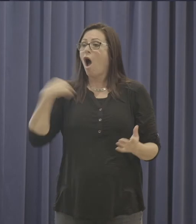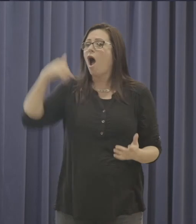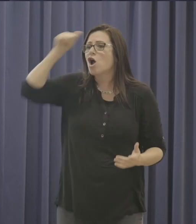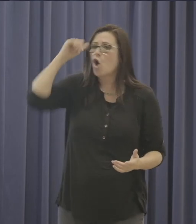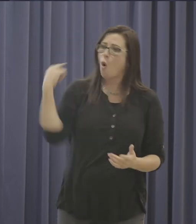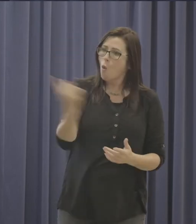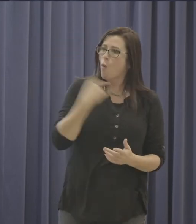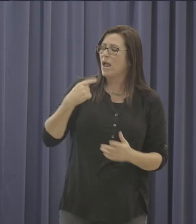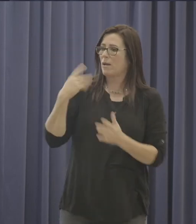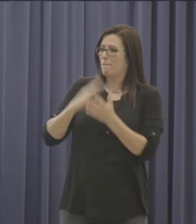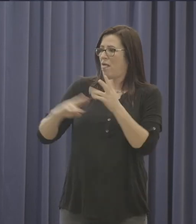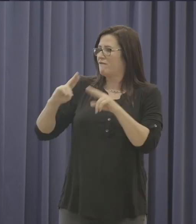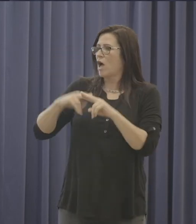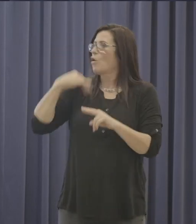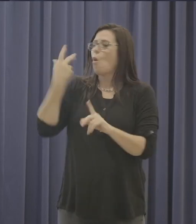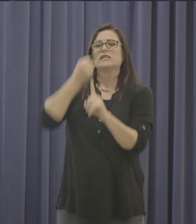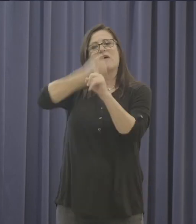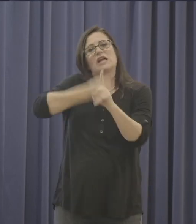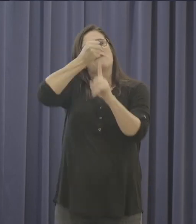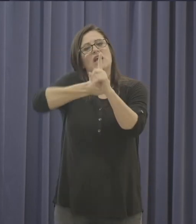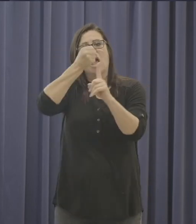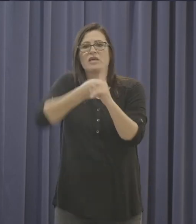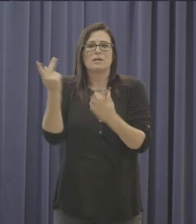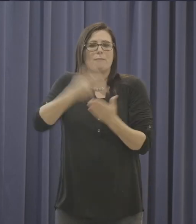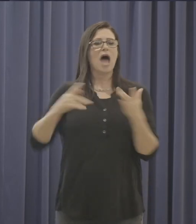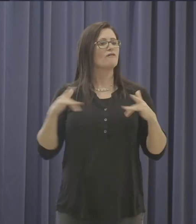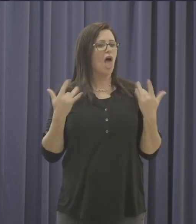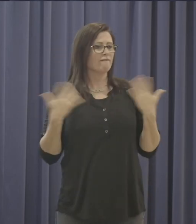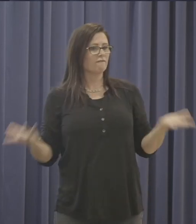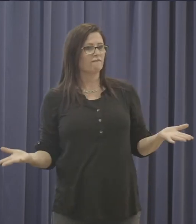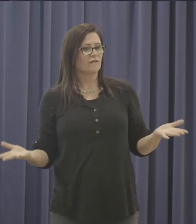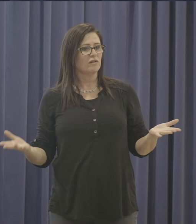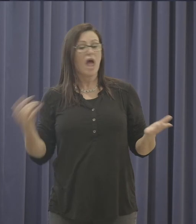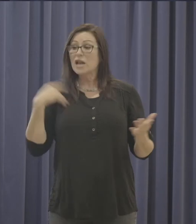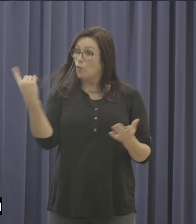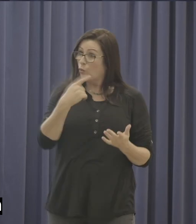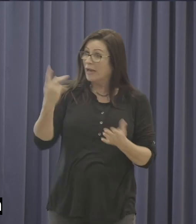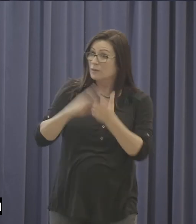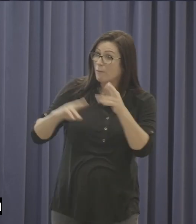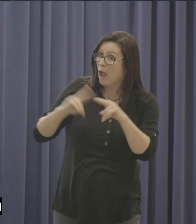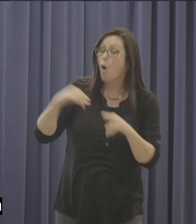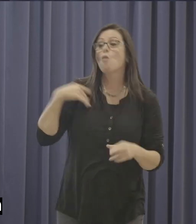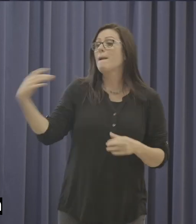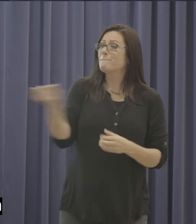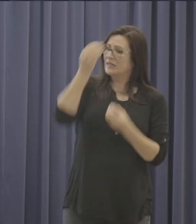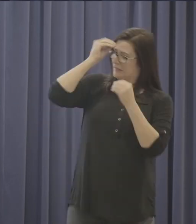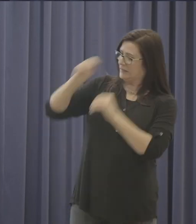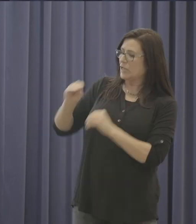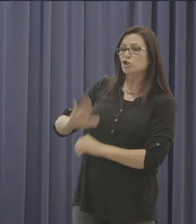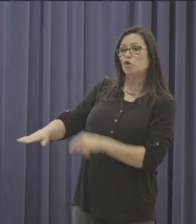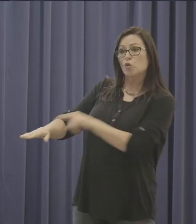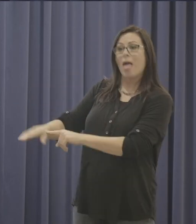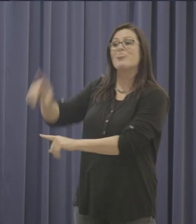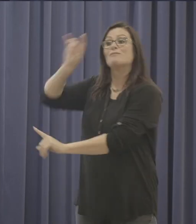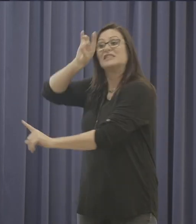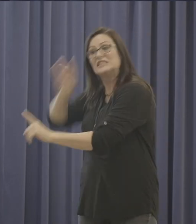not advocating, it just becomes part of who you are as a person. Most importantly, as parents, we need to teach our deaf children how to advocate